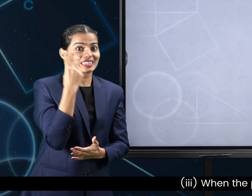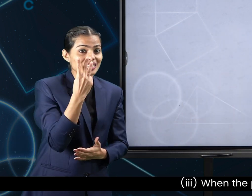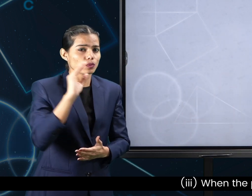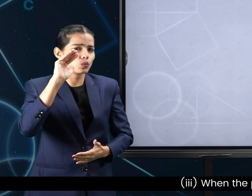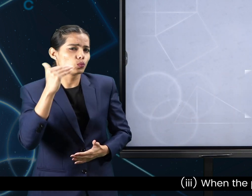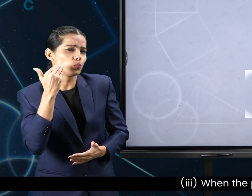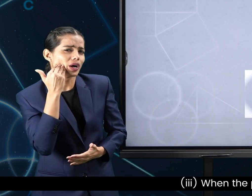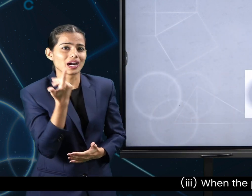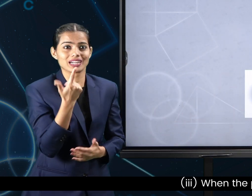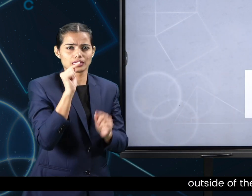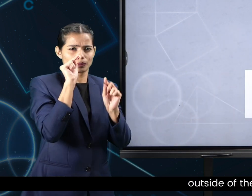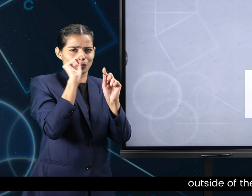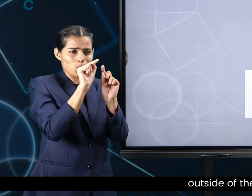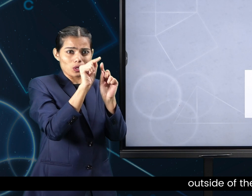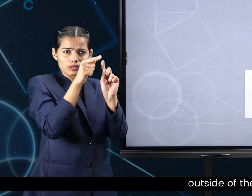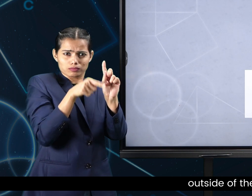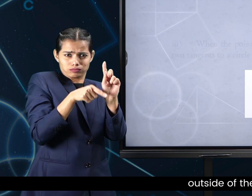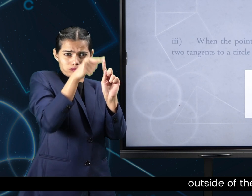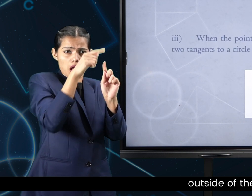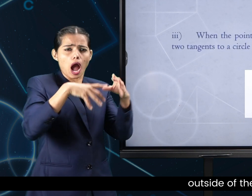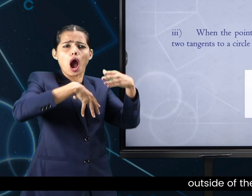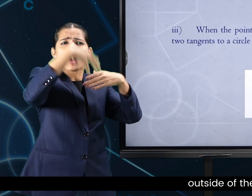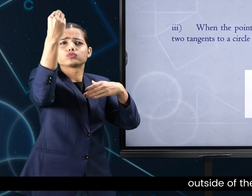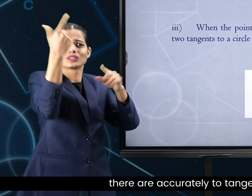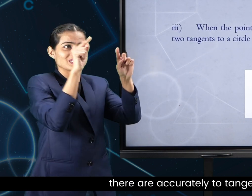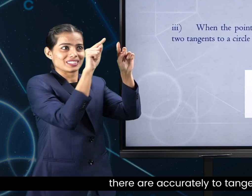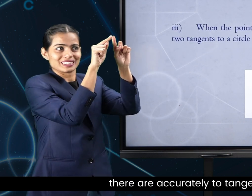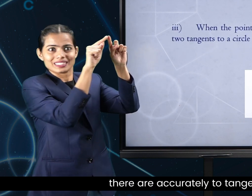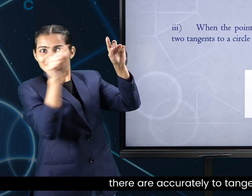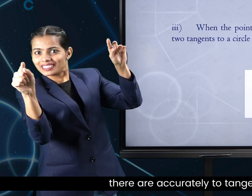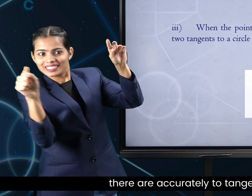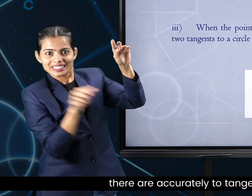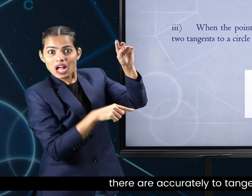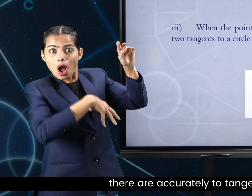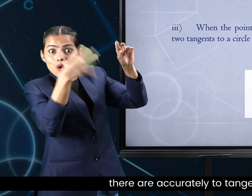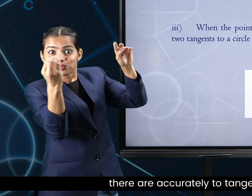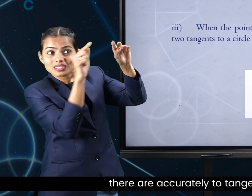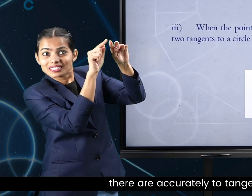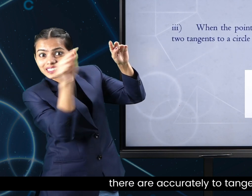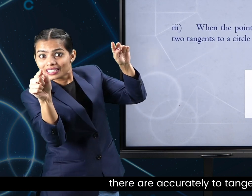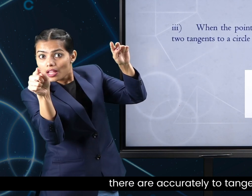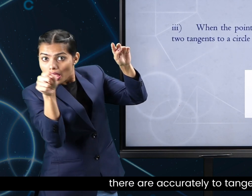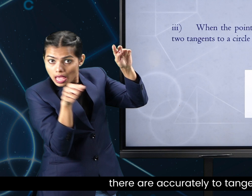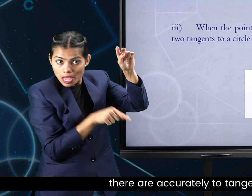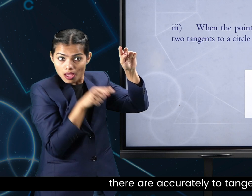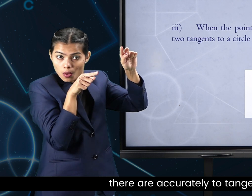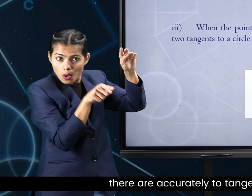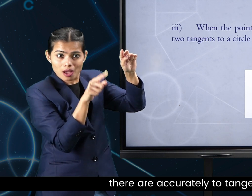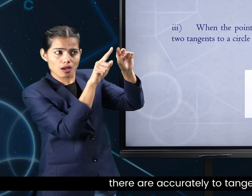When the point lies outside of the circle, there are accurately two tangents to a circle through